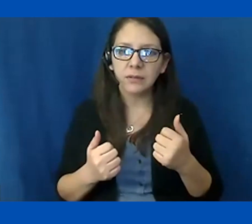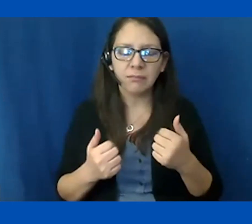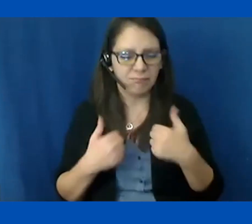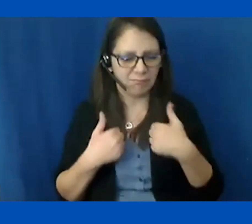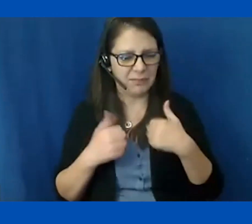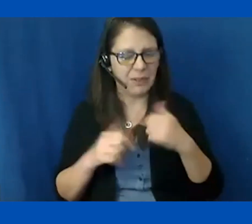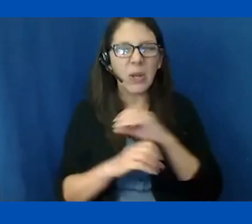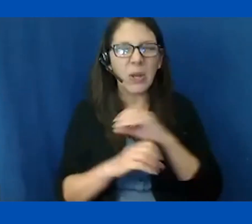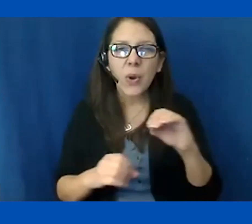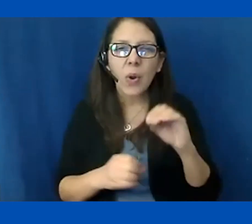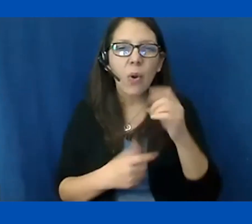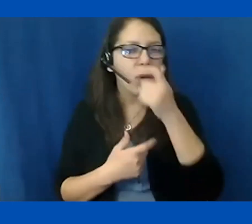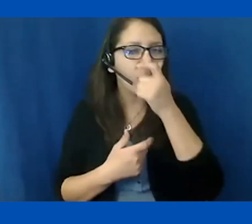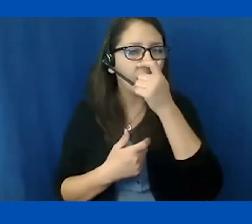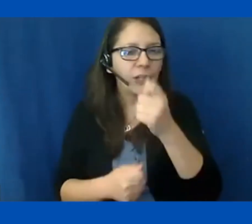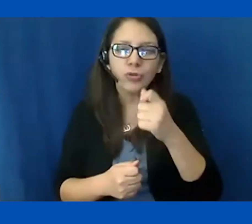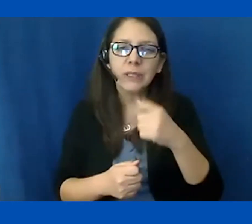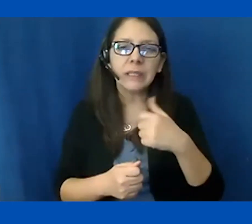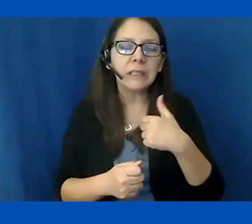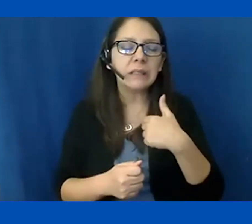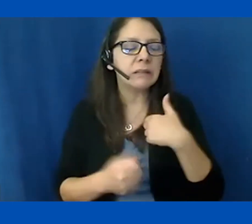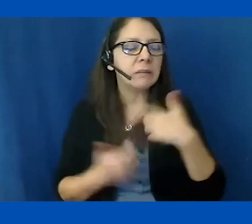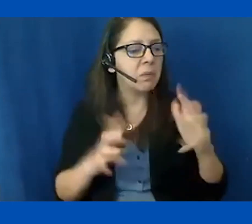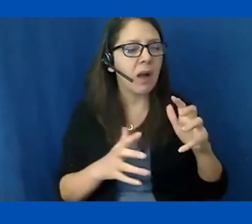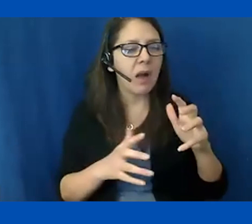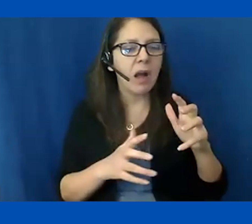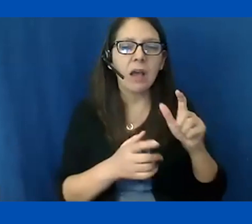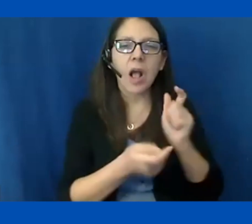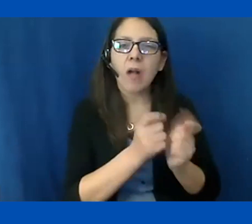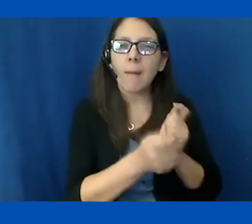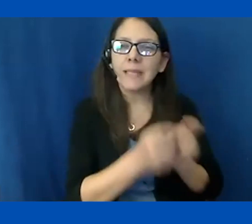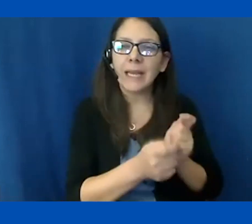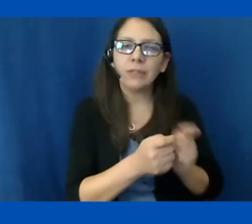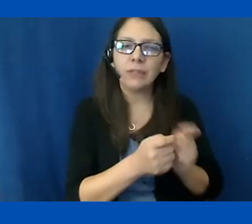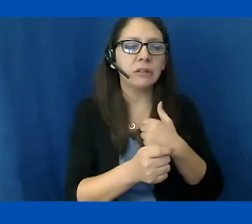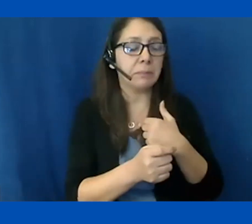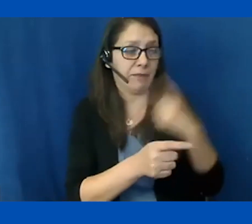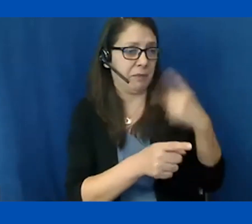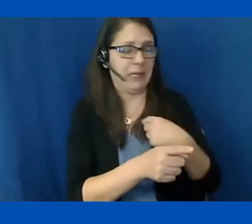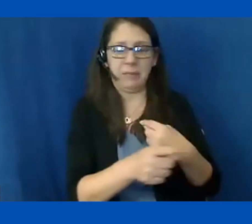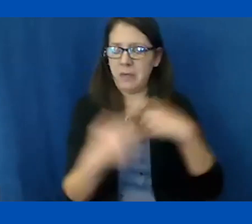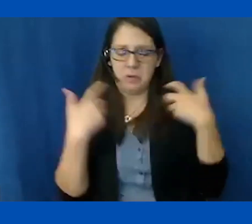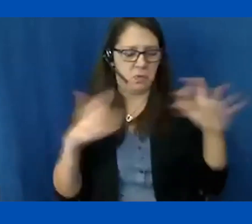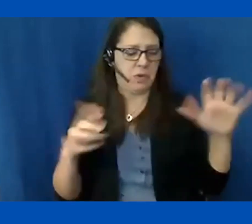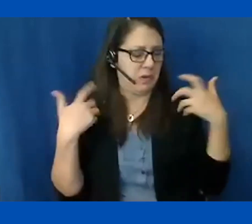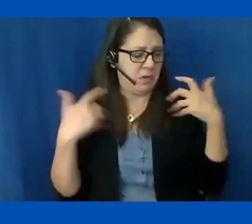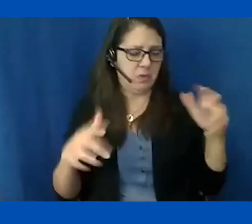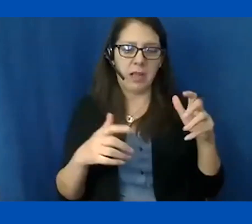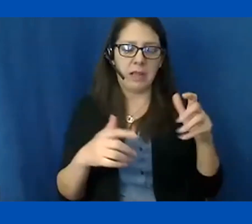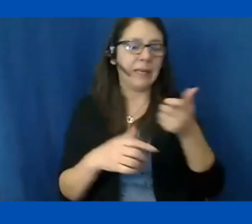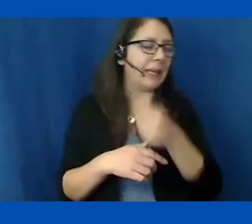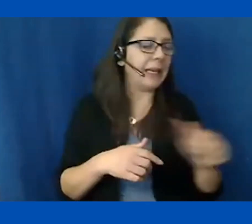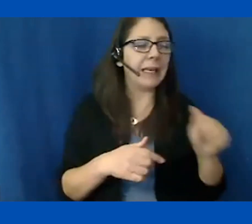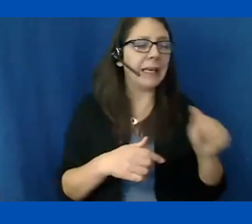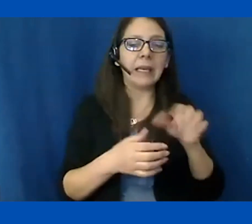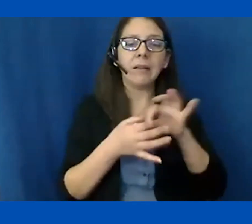a part of any of those accommodations, like no interest in getting anything blindness related. Um,